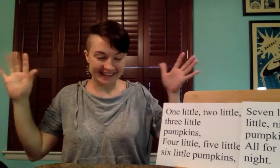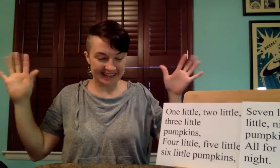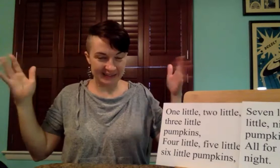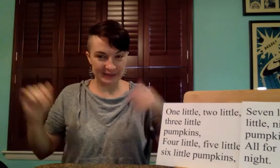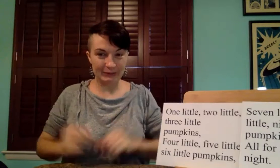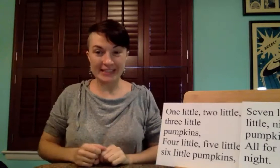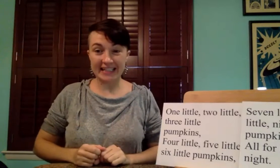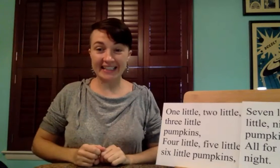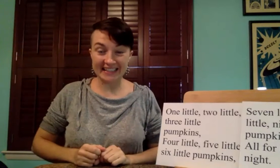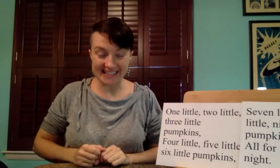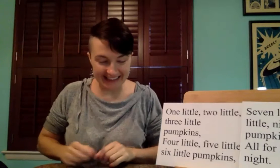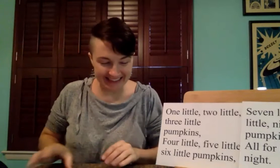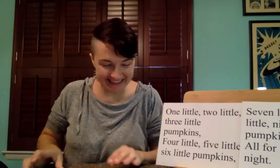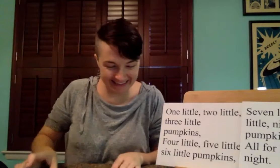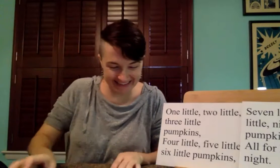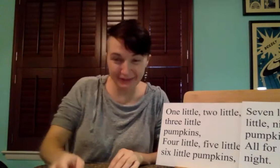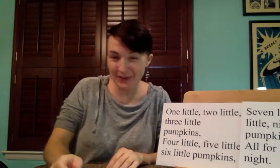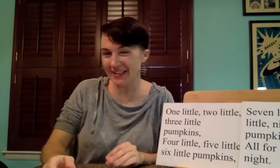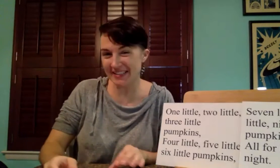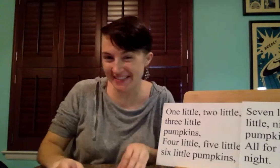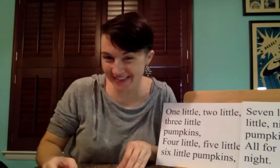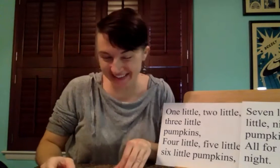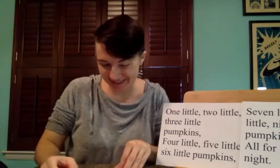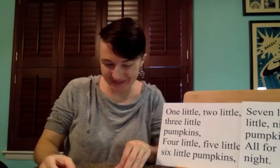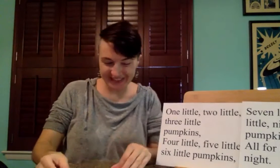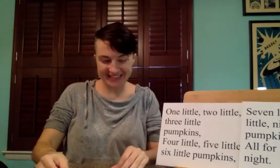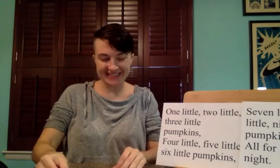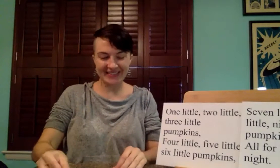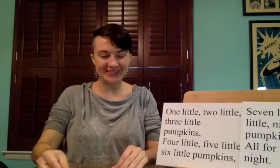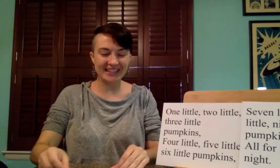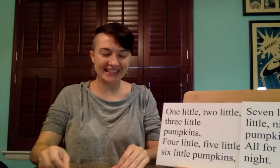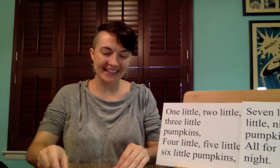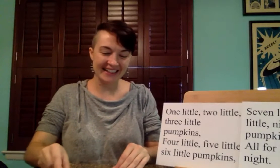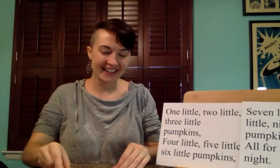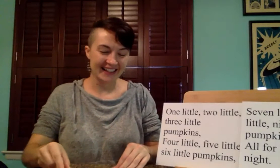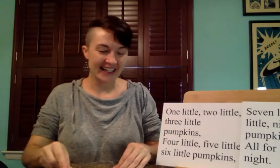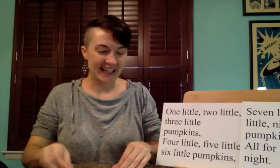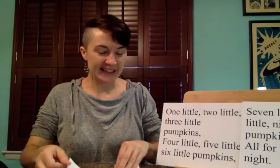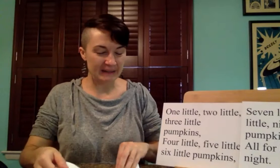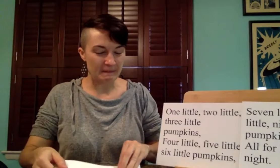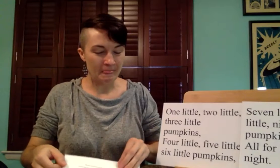Yay! We did it! If you're watching this video, hopefully you did it with me. All right.